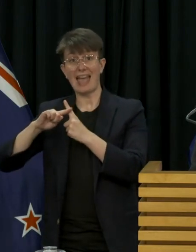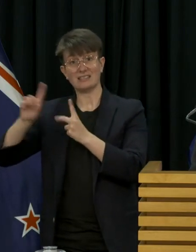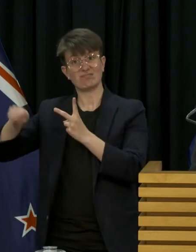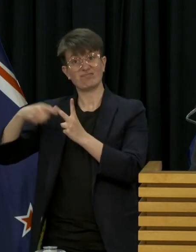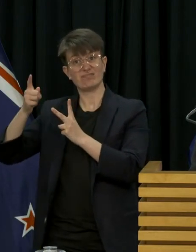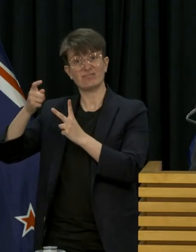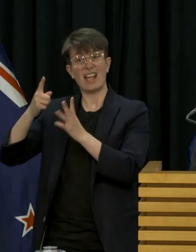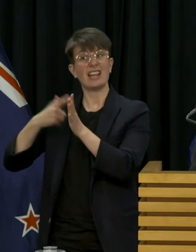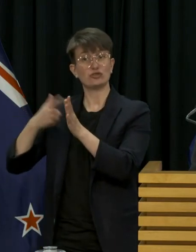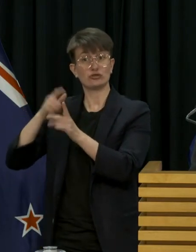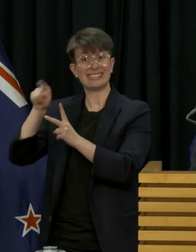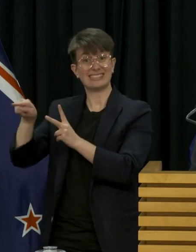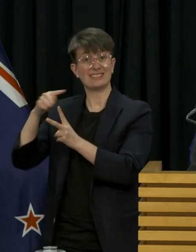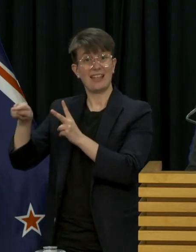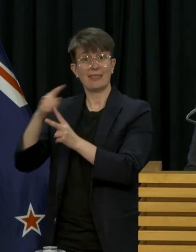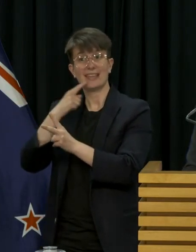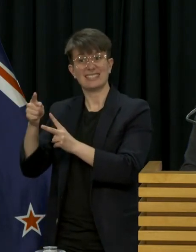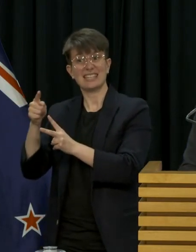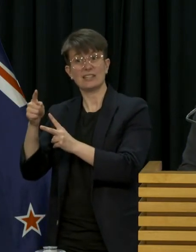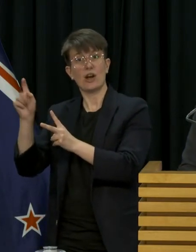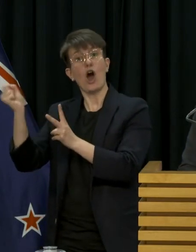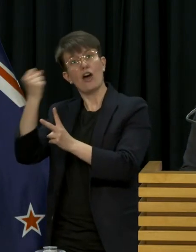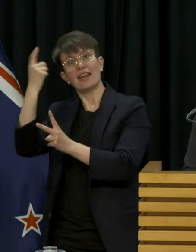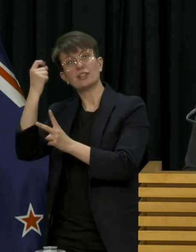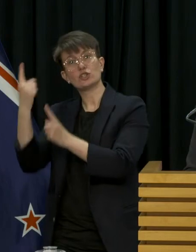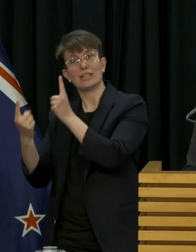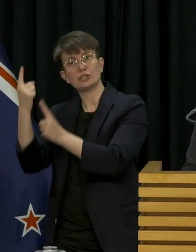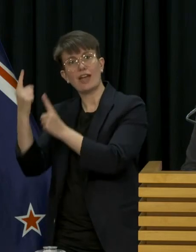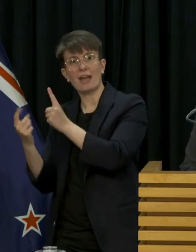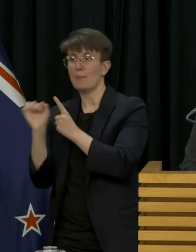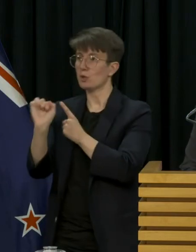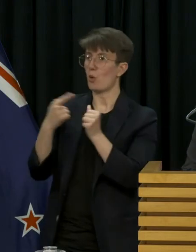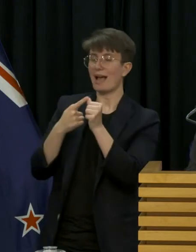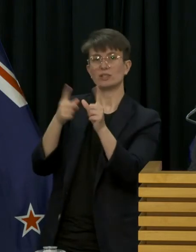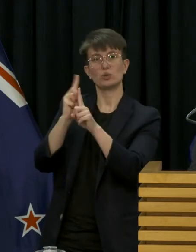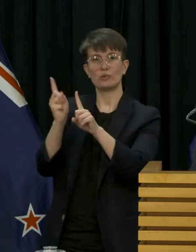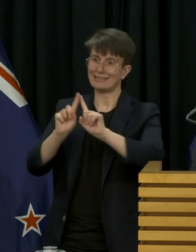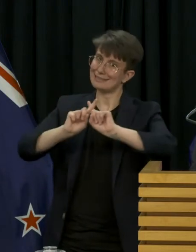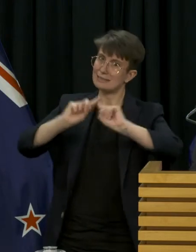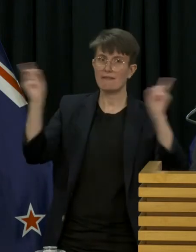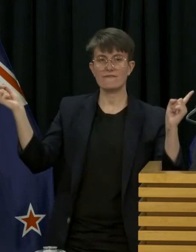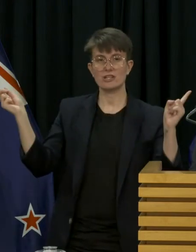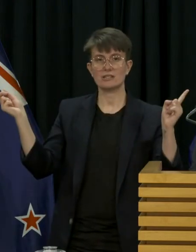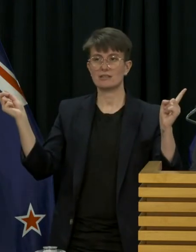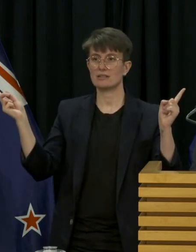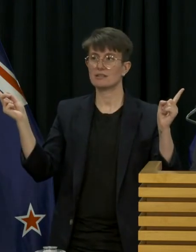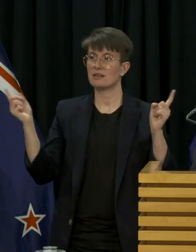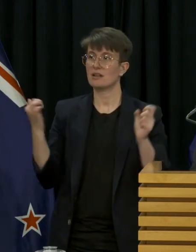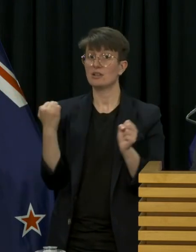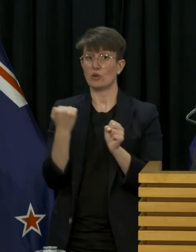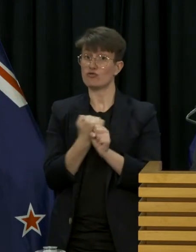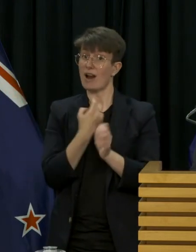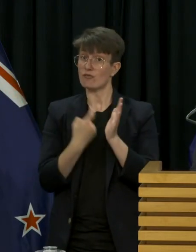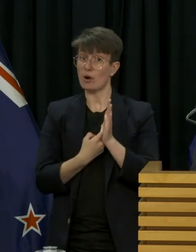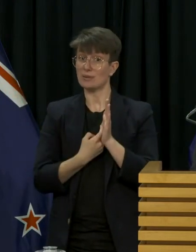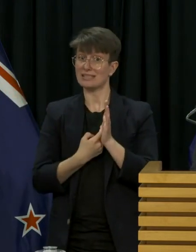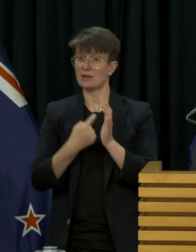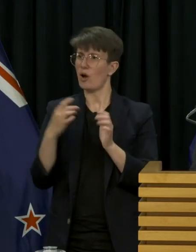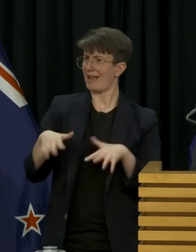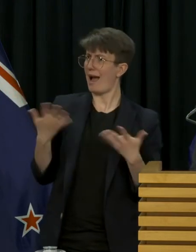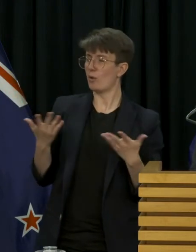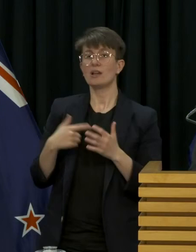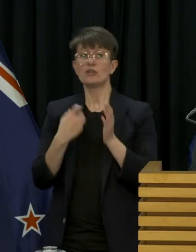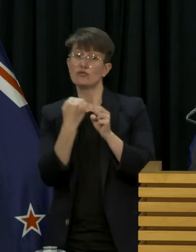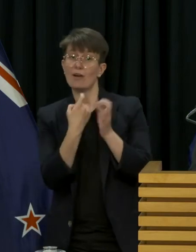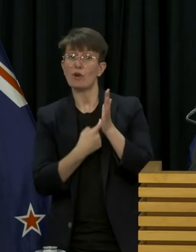and your answer today is on a completely different page to his answer on Wednesday. How so? He doesn't think interest rates are having much effect at all, and you just said that they were. Oh,